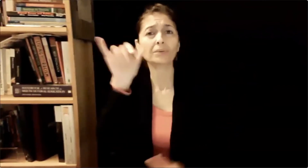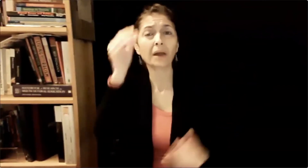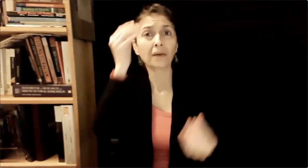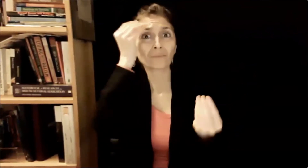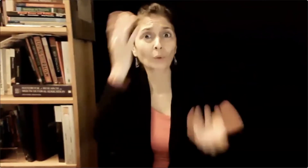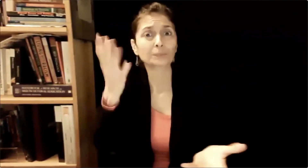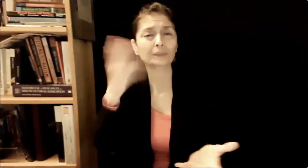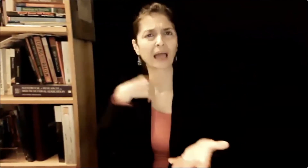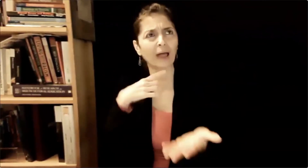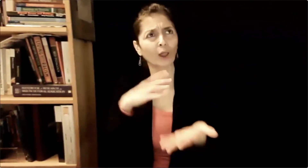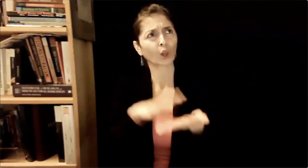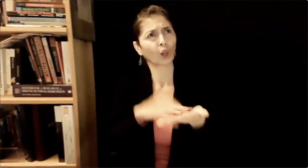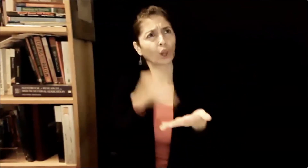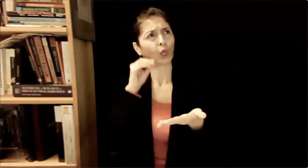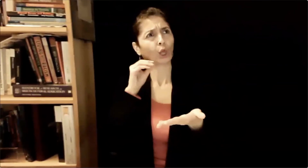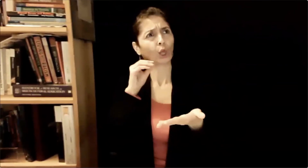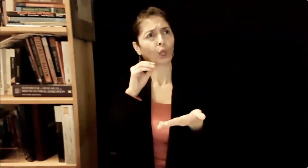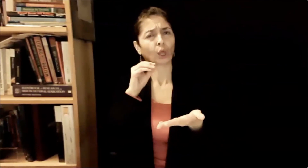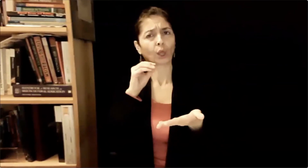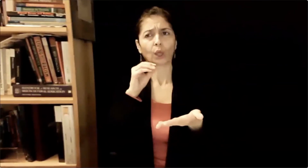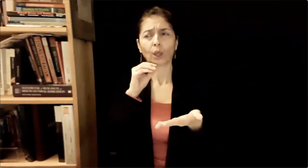All of that information I learned,